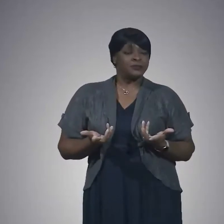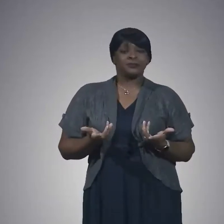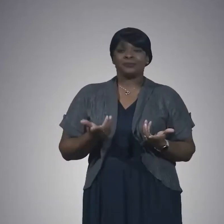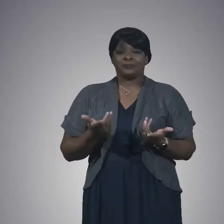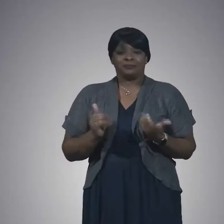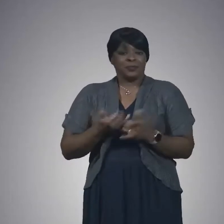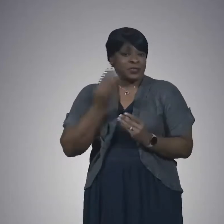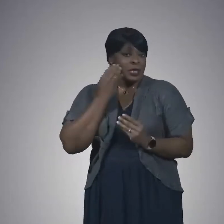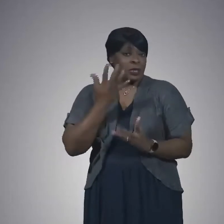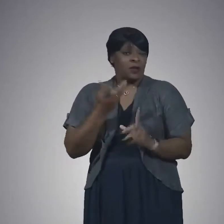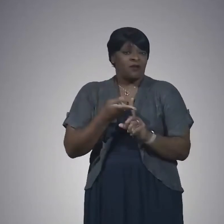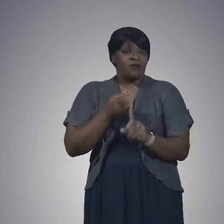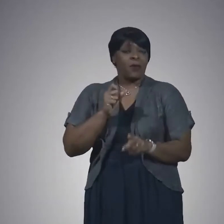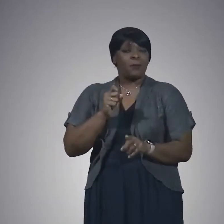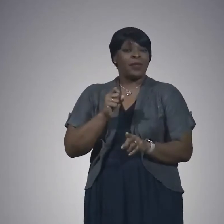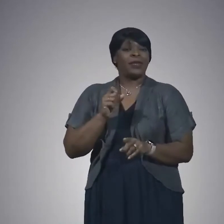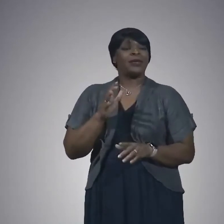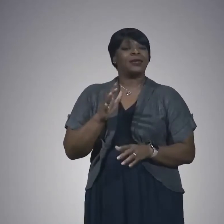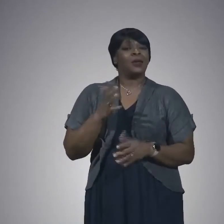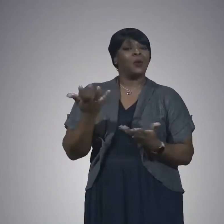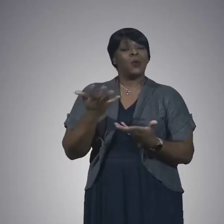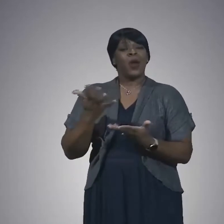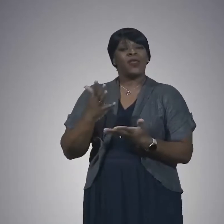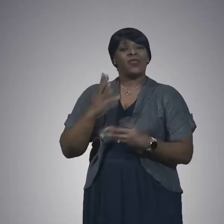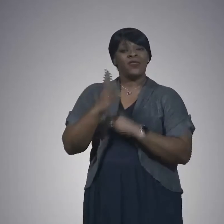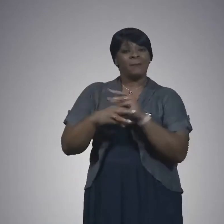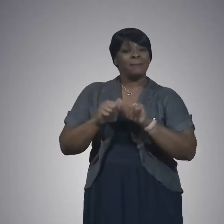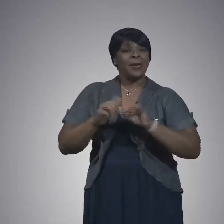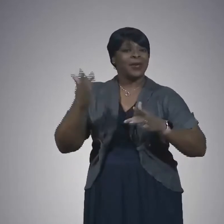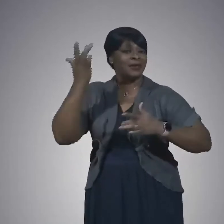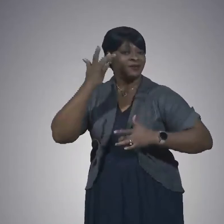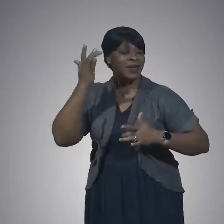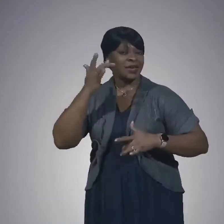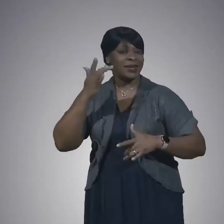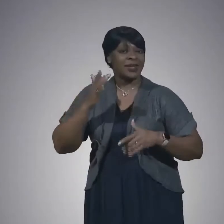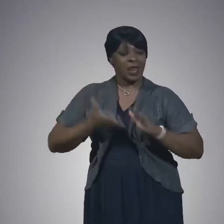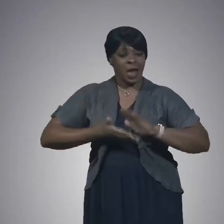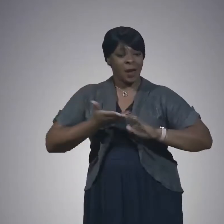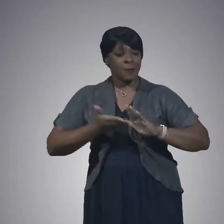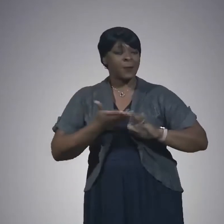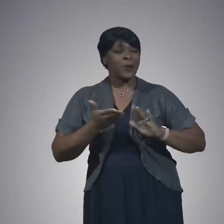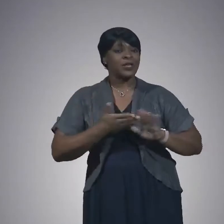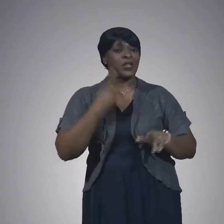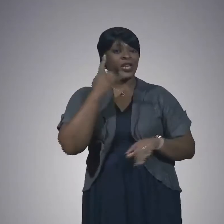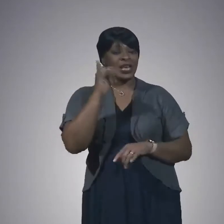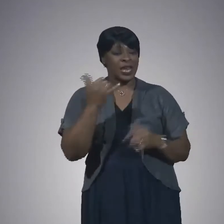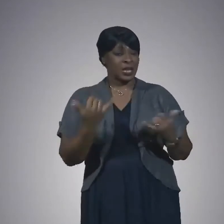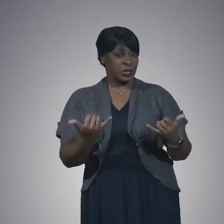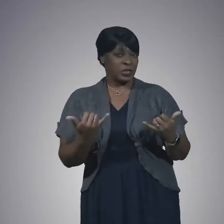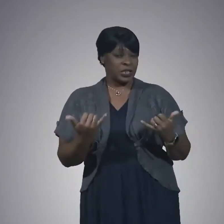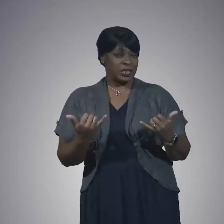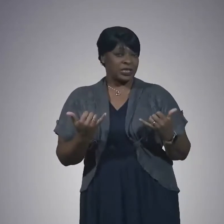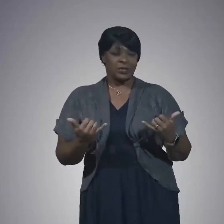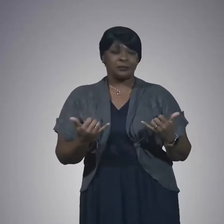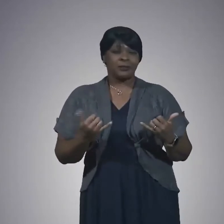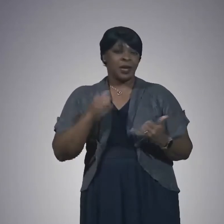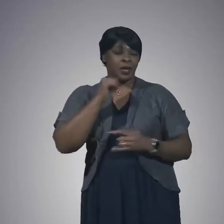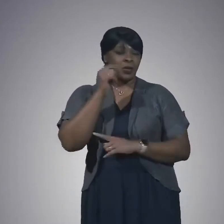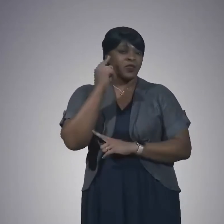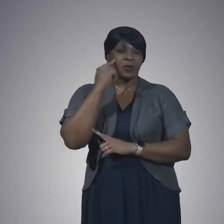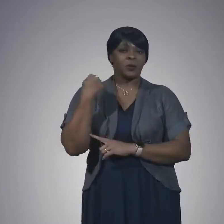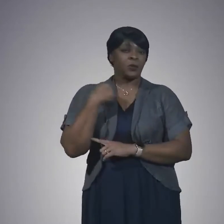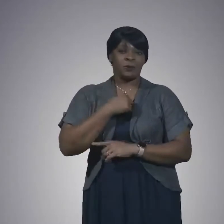speaking from the standpoint of what the pandemic and operations of the pandemic look like right now, I don't believe we're